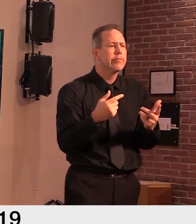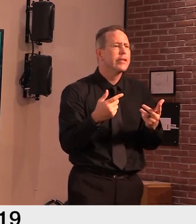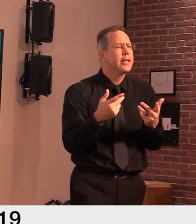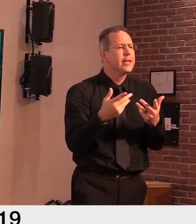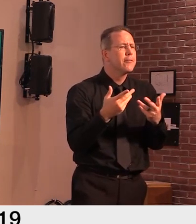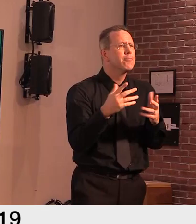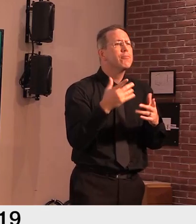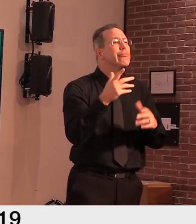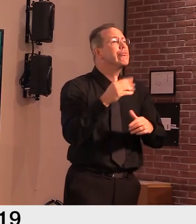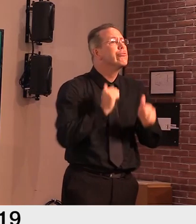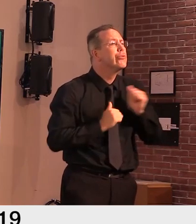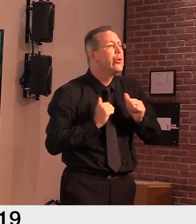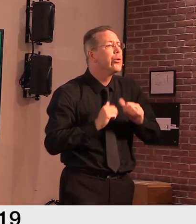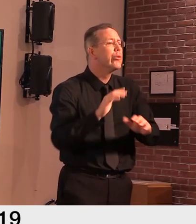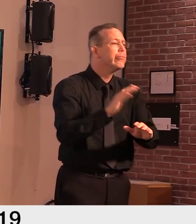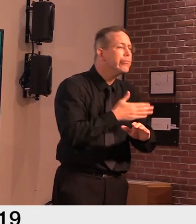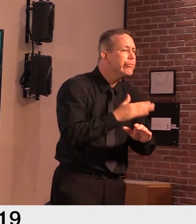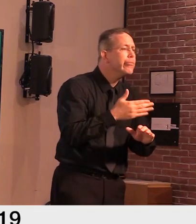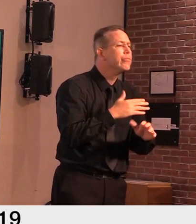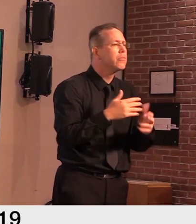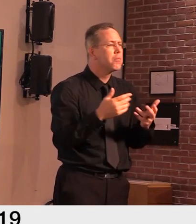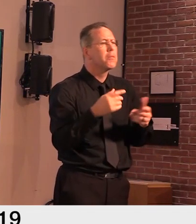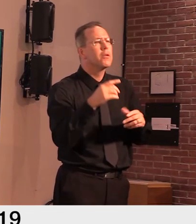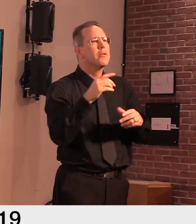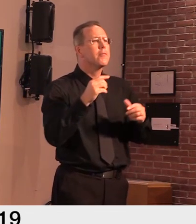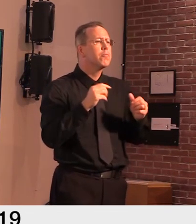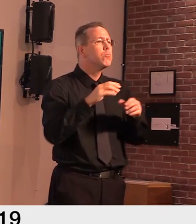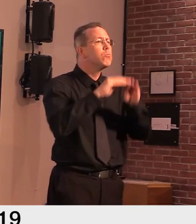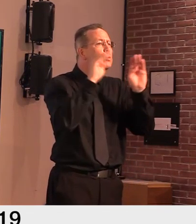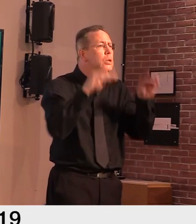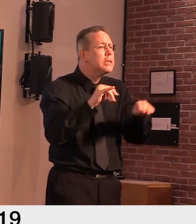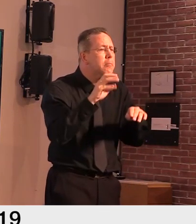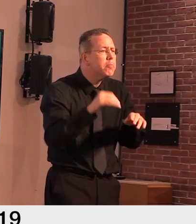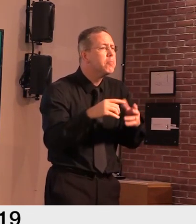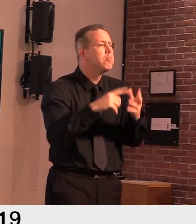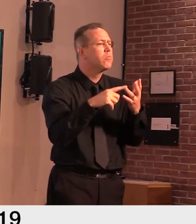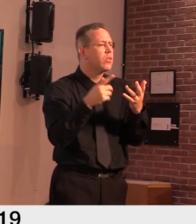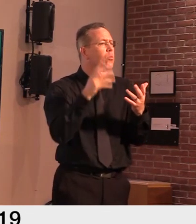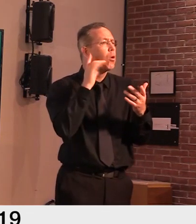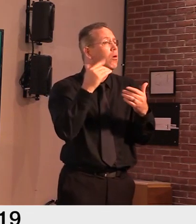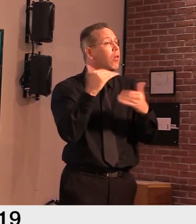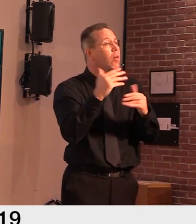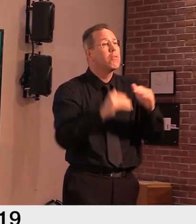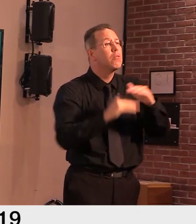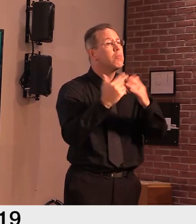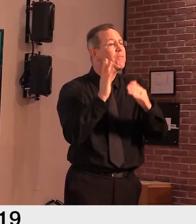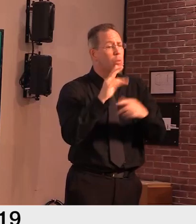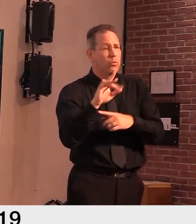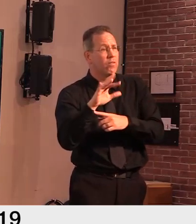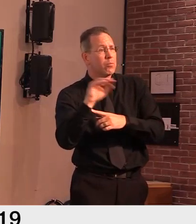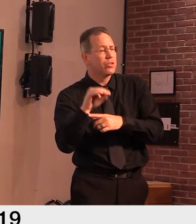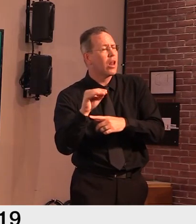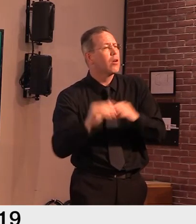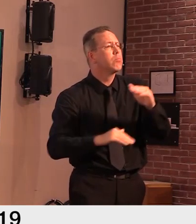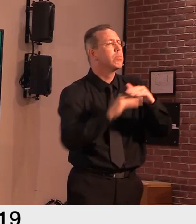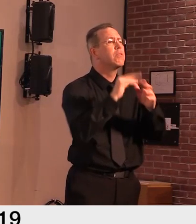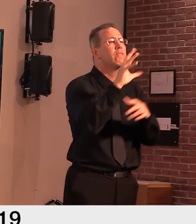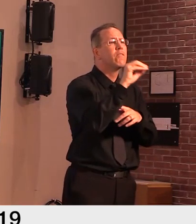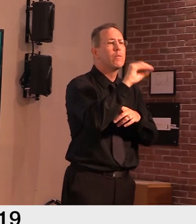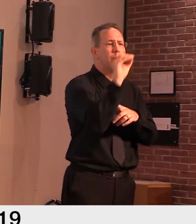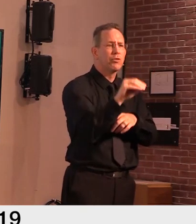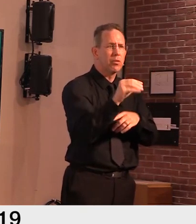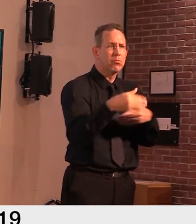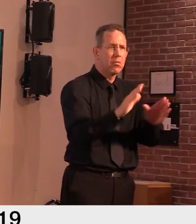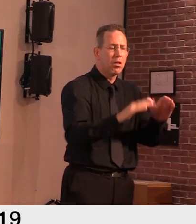that effective June 26th, restaurants, along with events, arts and culture, and